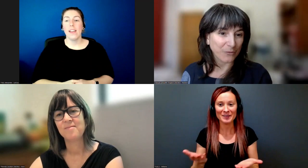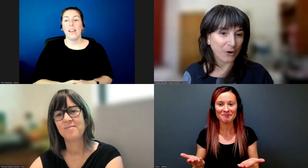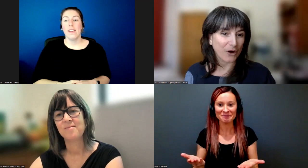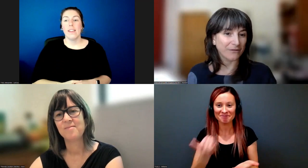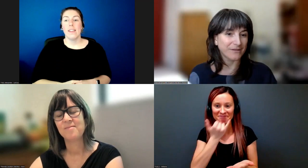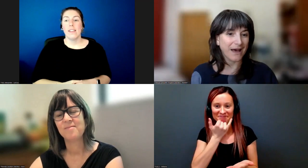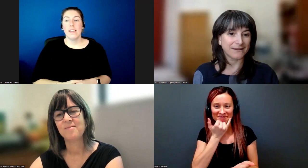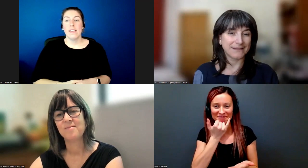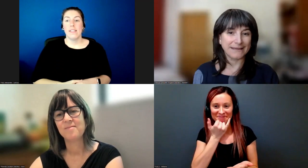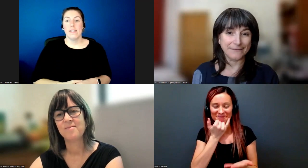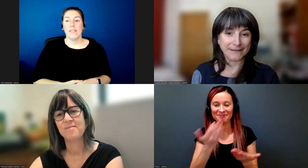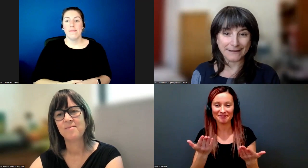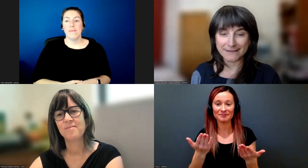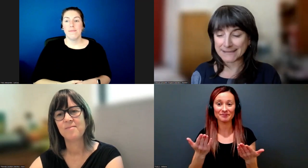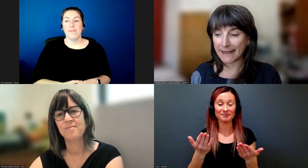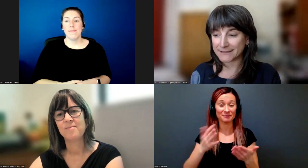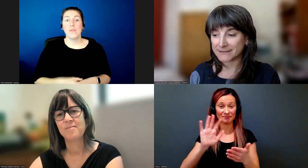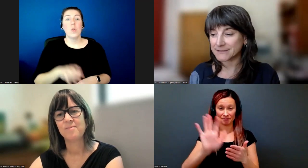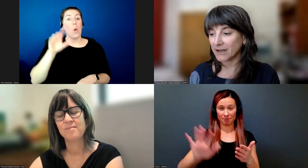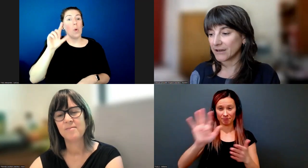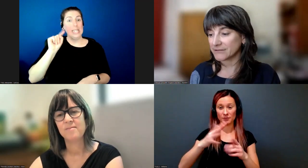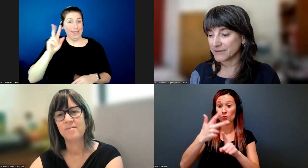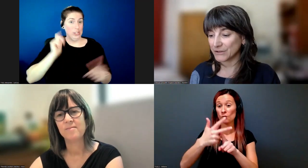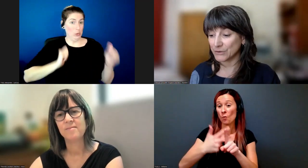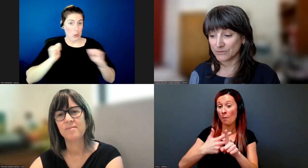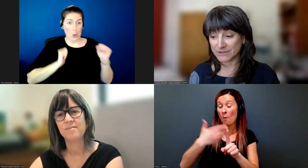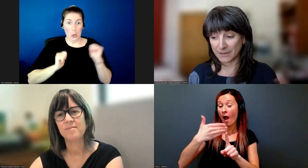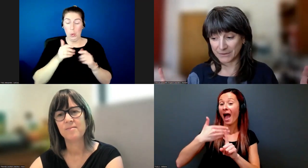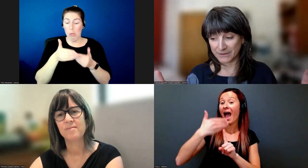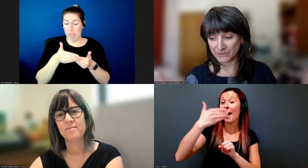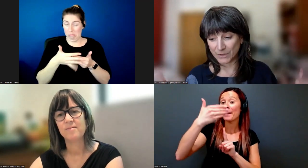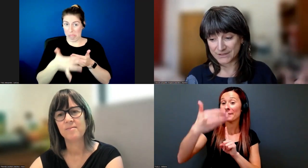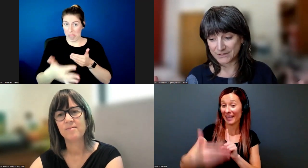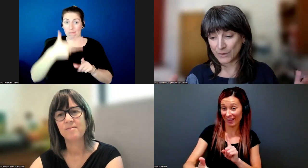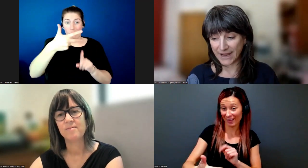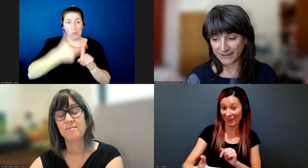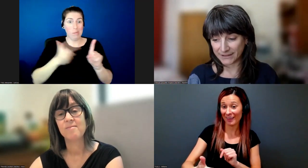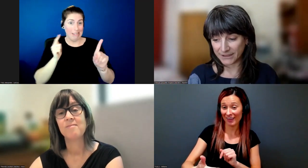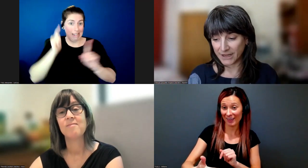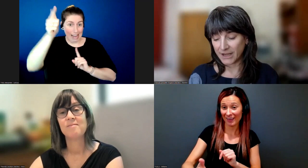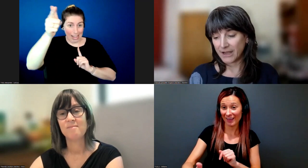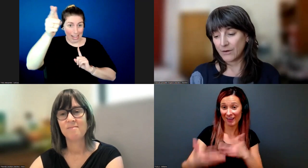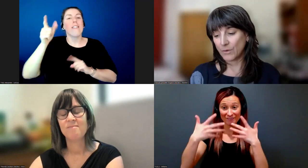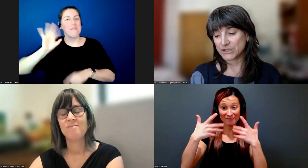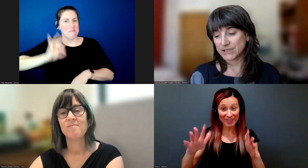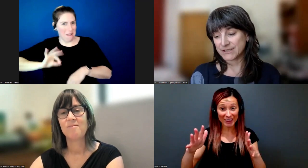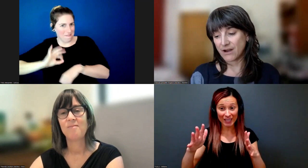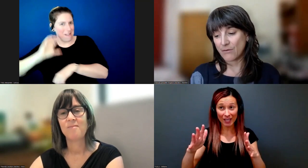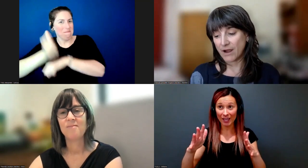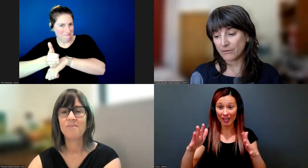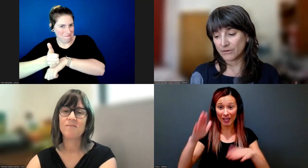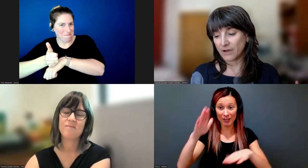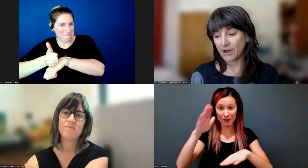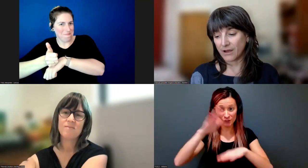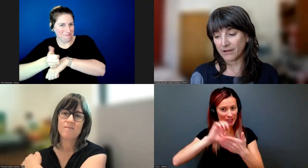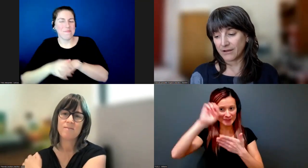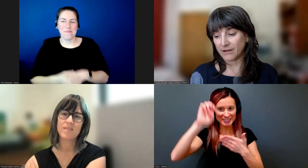we were on that TV set, the new supplement was created, which is